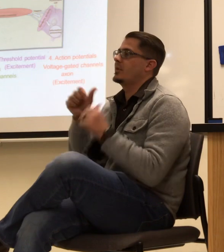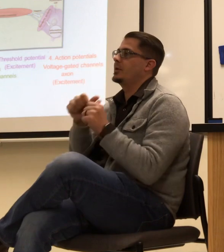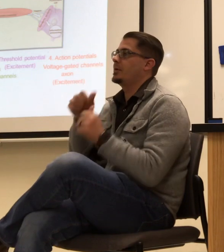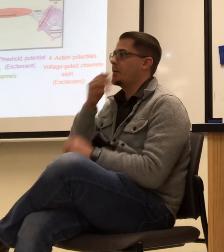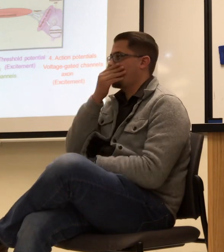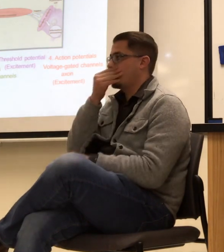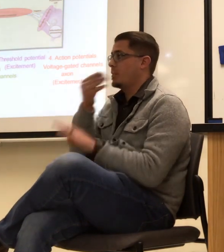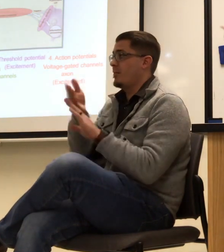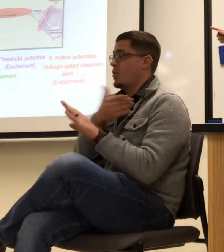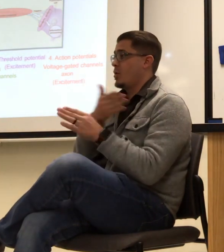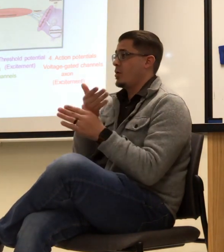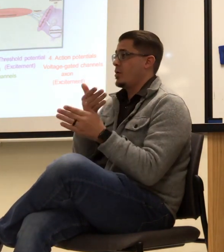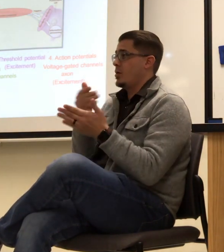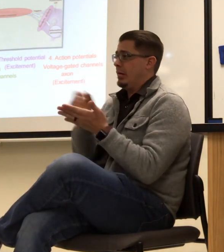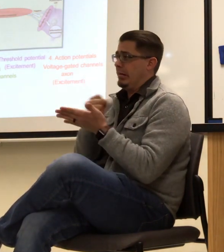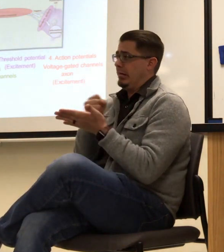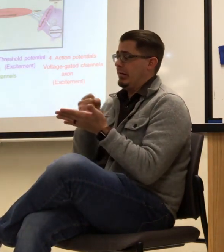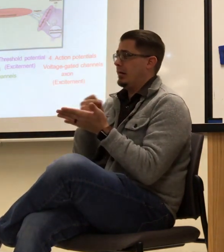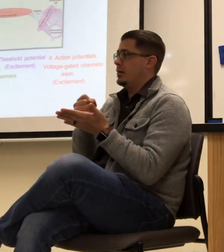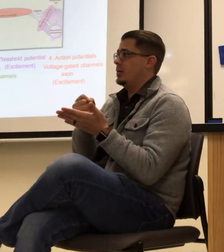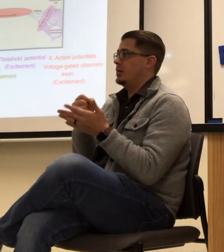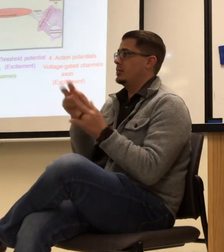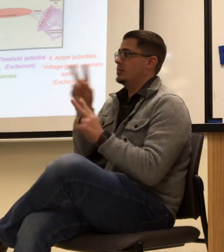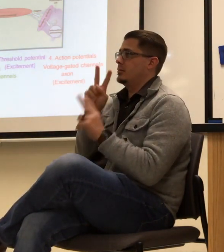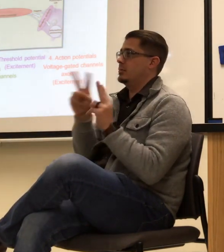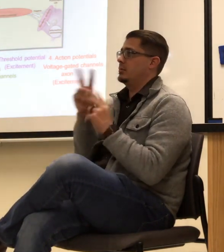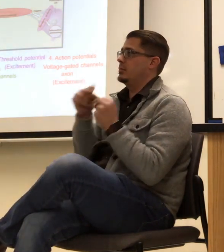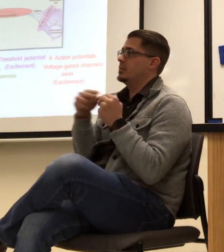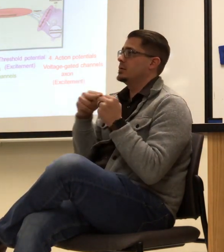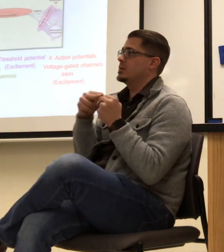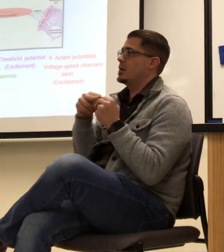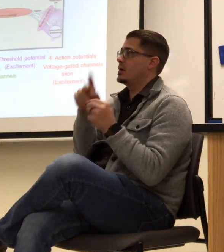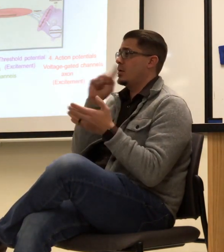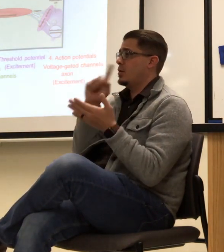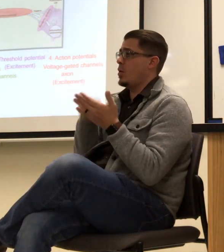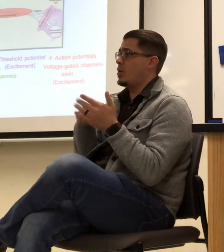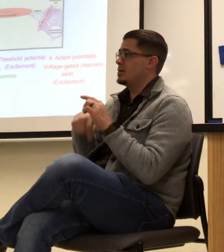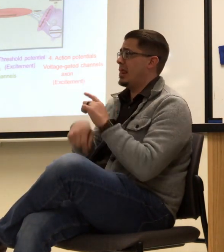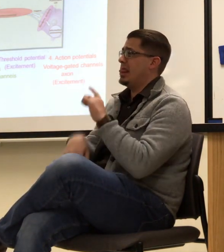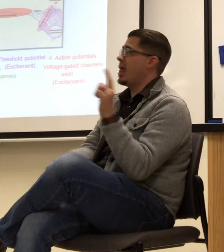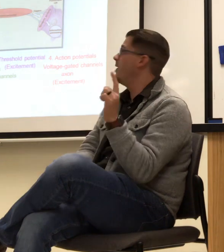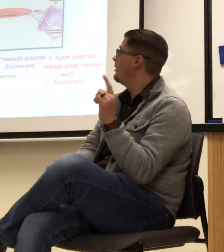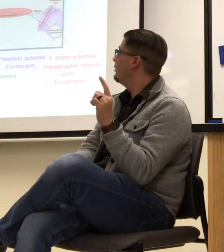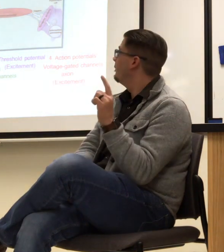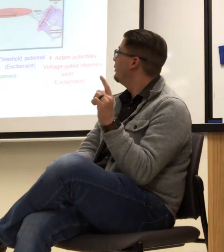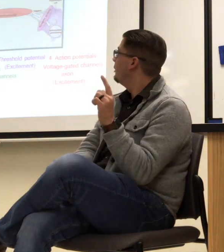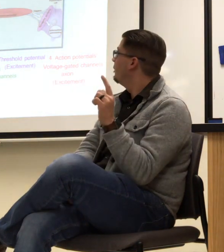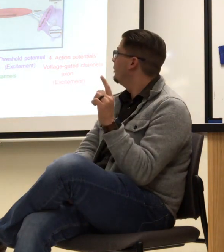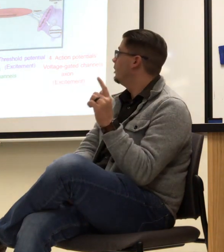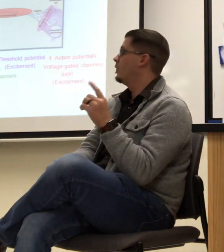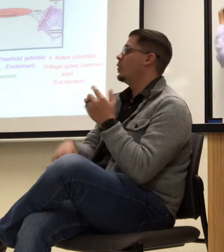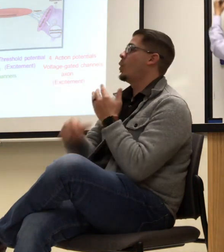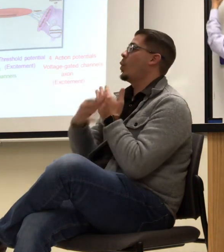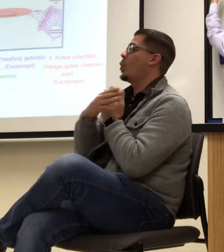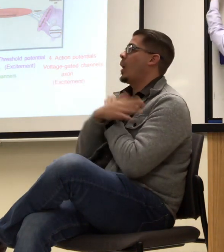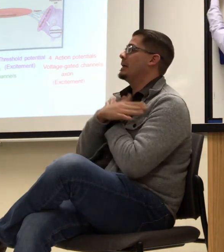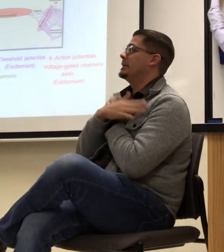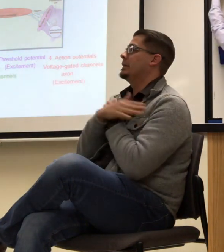Before I erase this, I want you to look at the slide and look at the far left, resting potential.